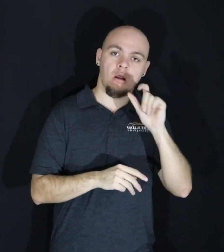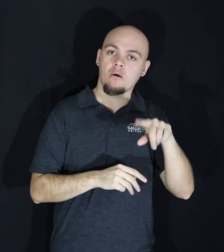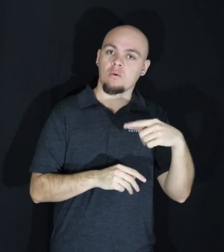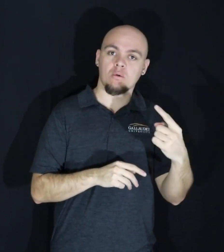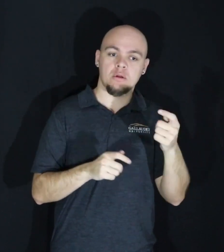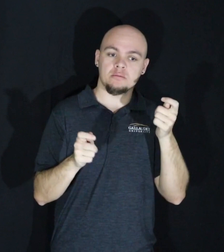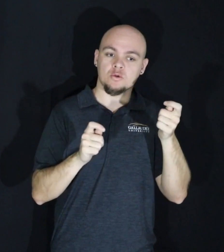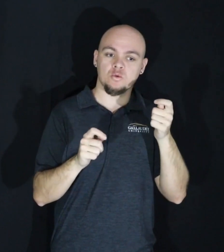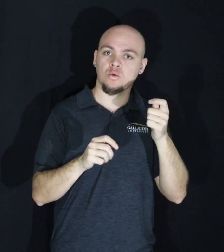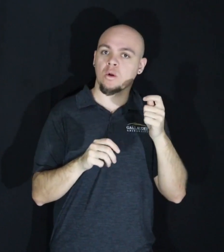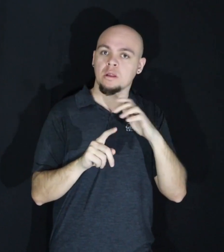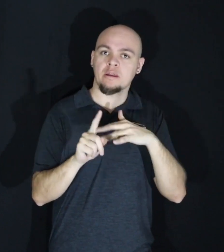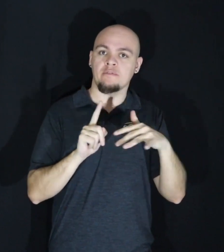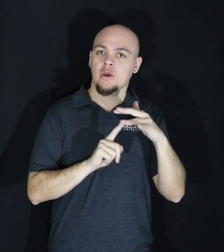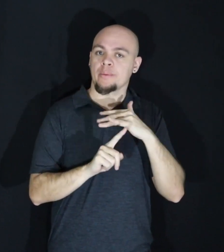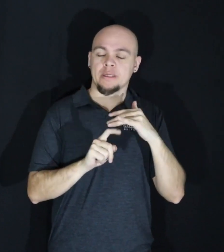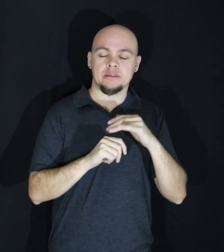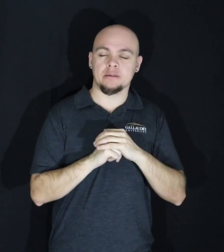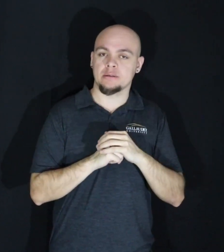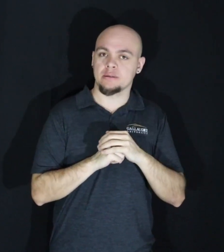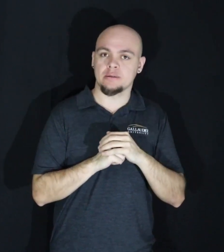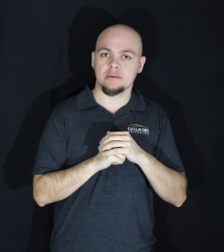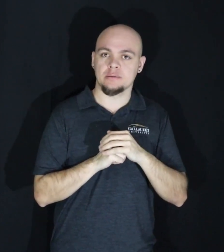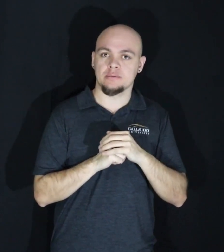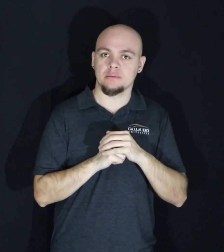controlled environment.